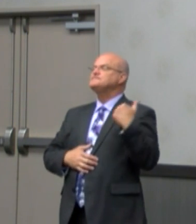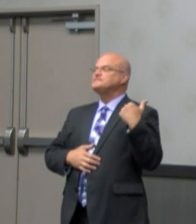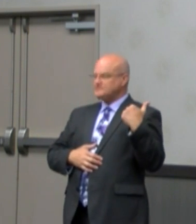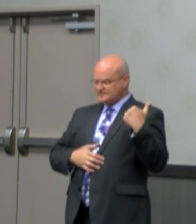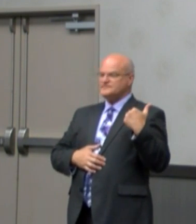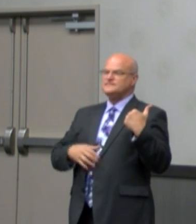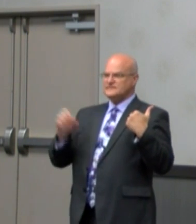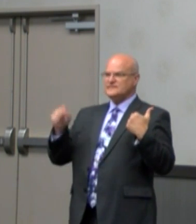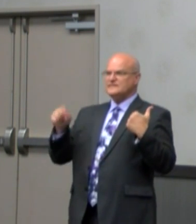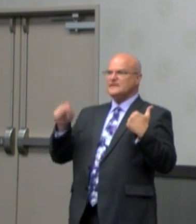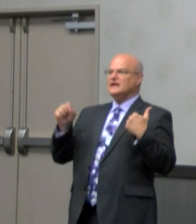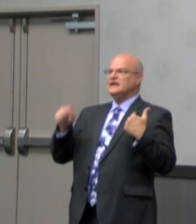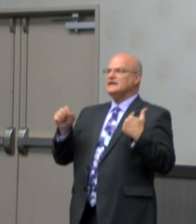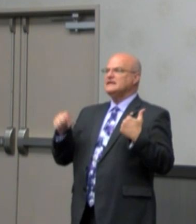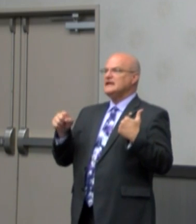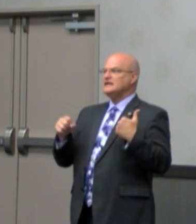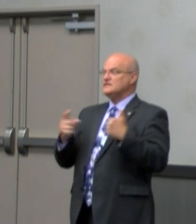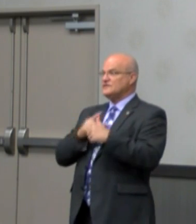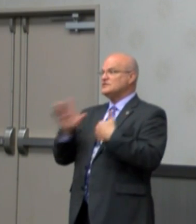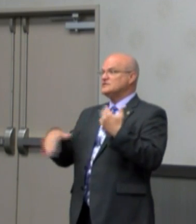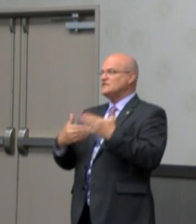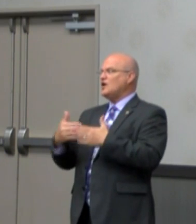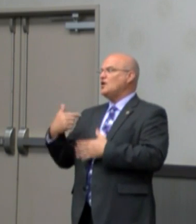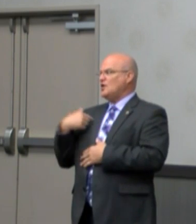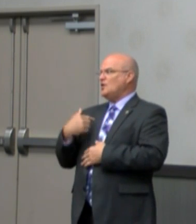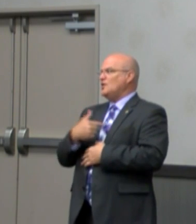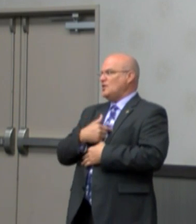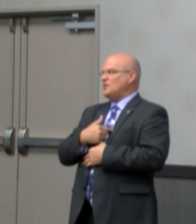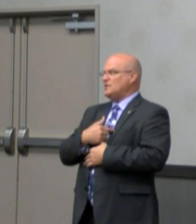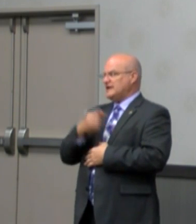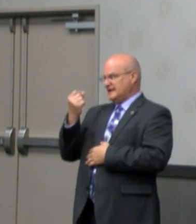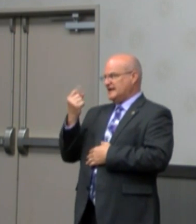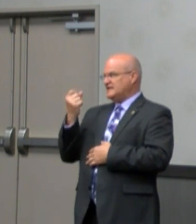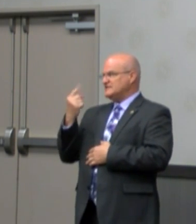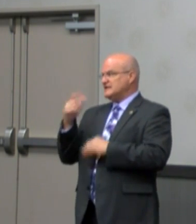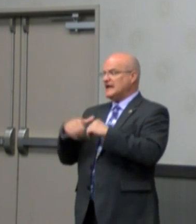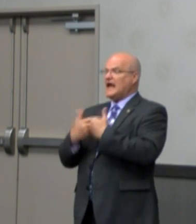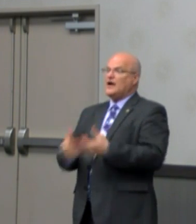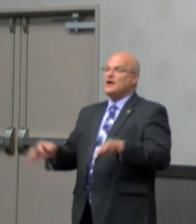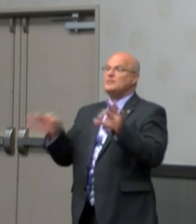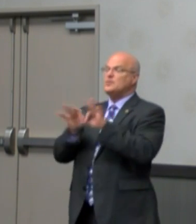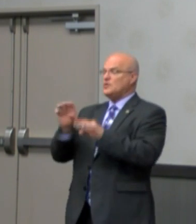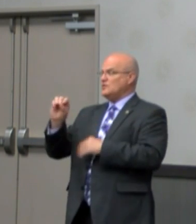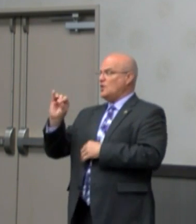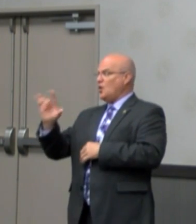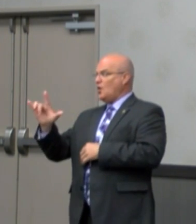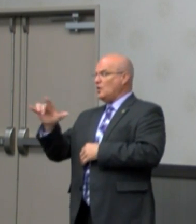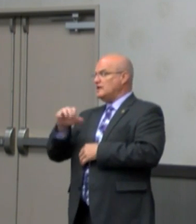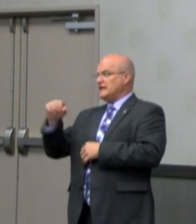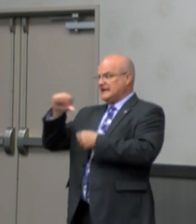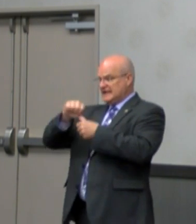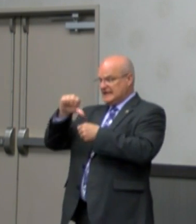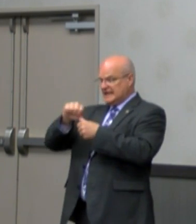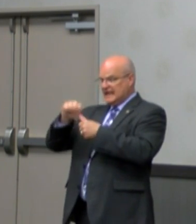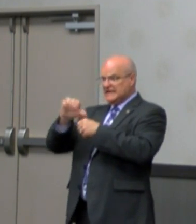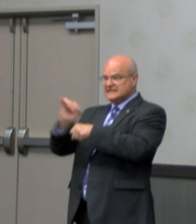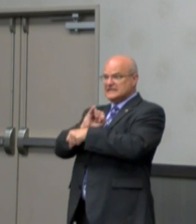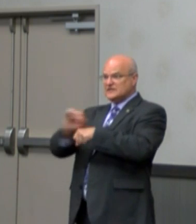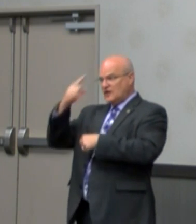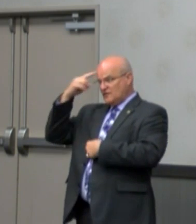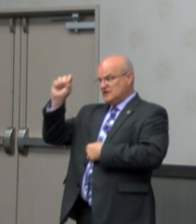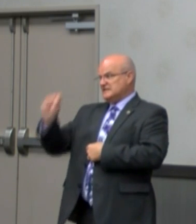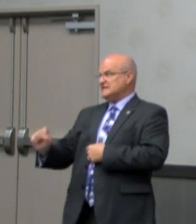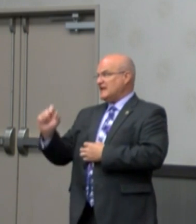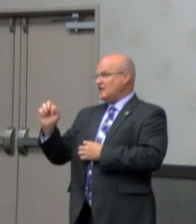Yes, first of all, we understand how important the oil and gas industry is to